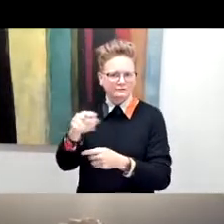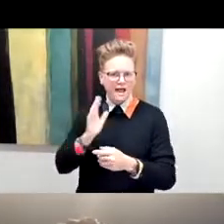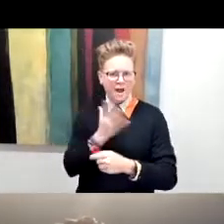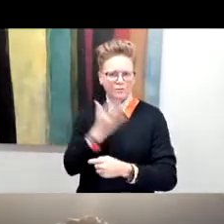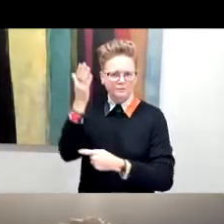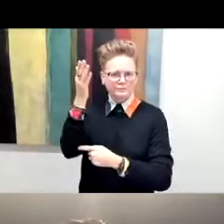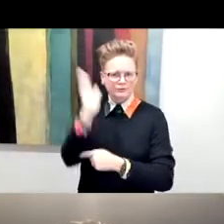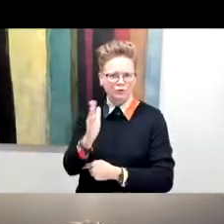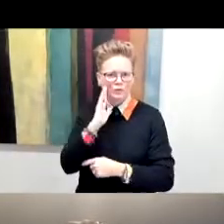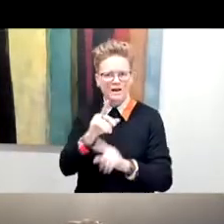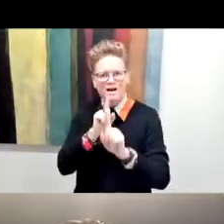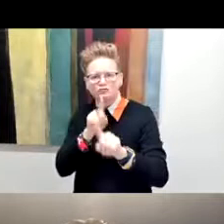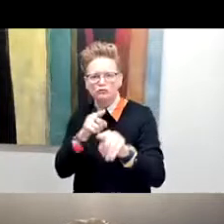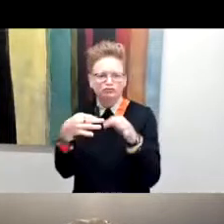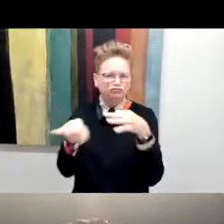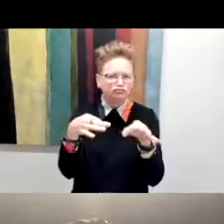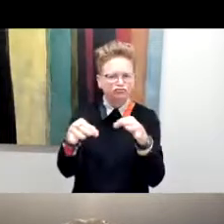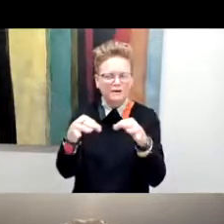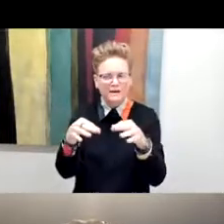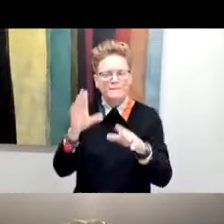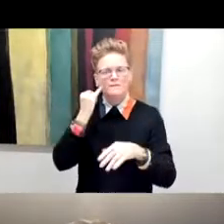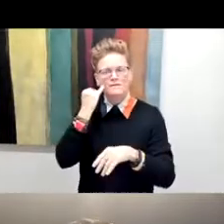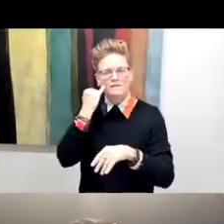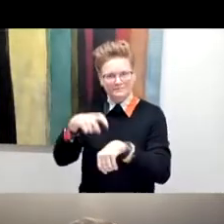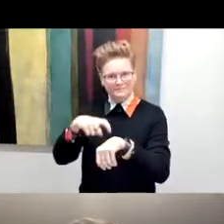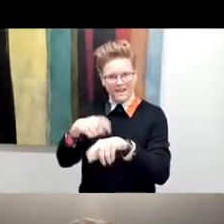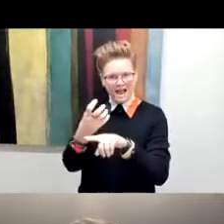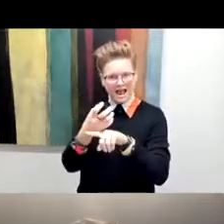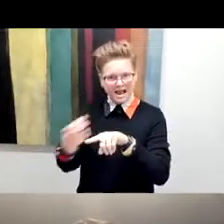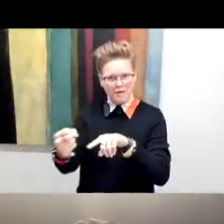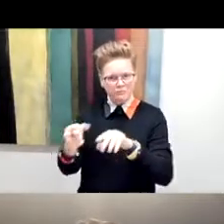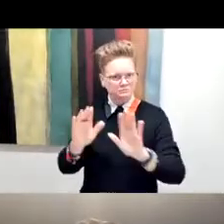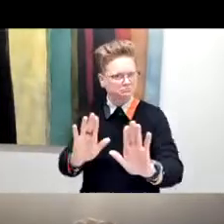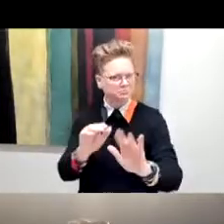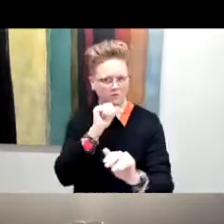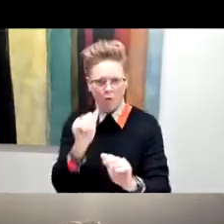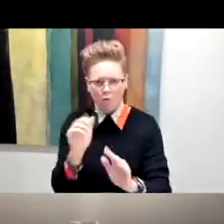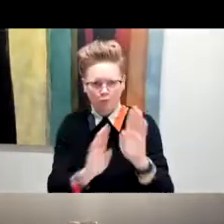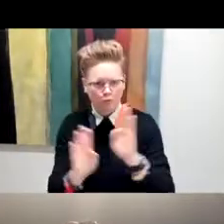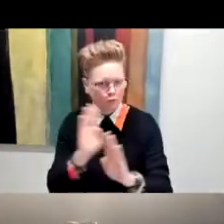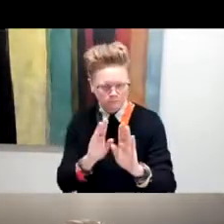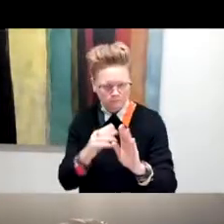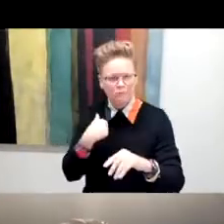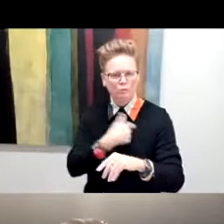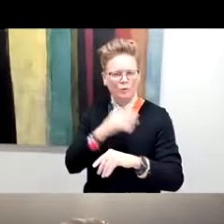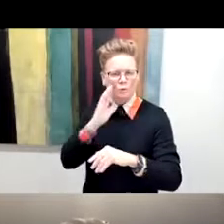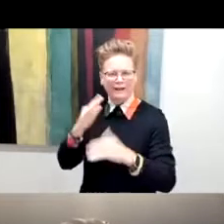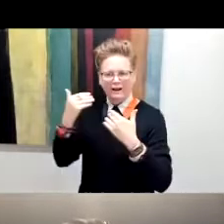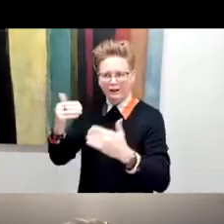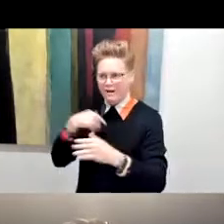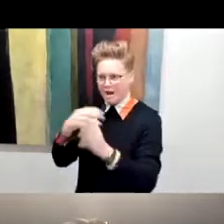also translate all of those questions. If we run out of time, though, don't